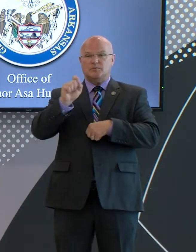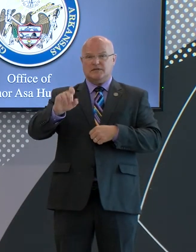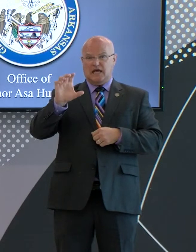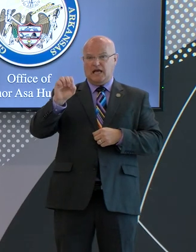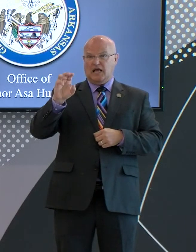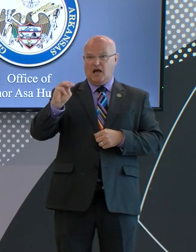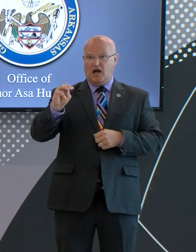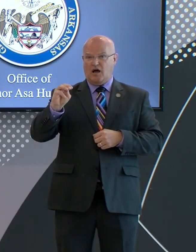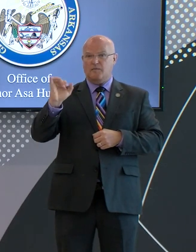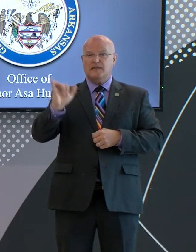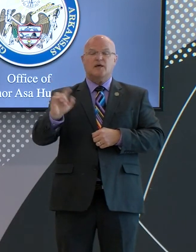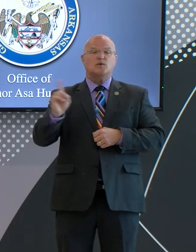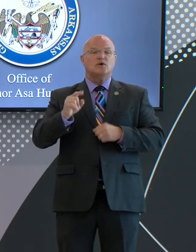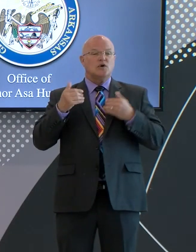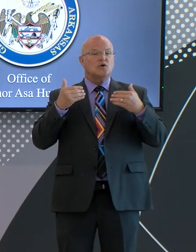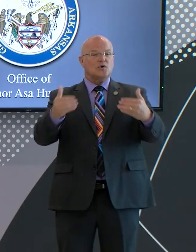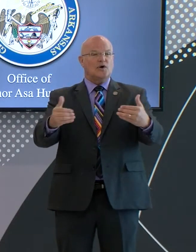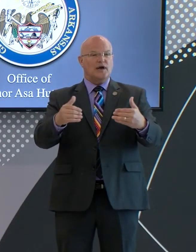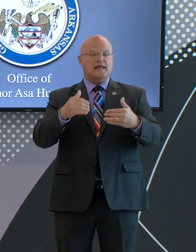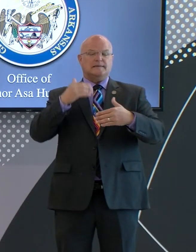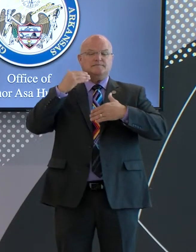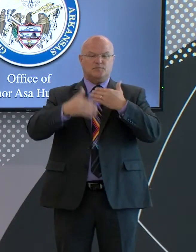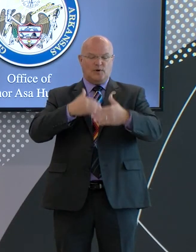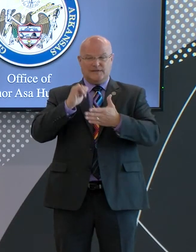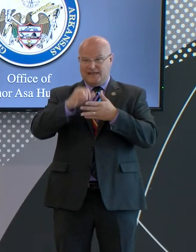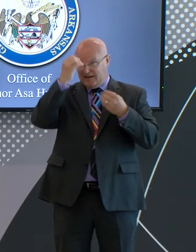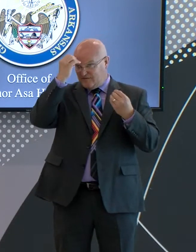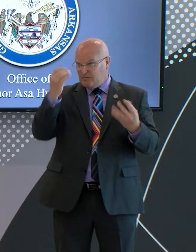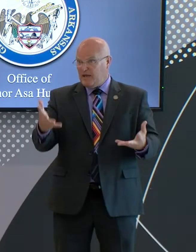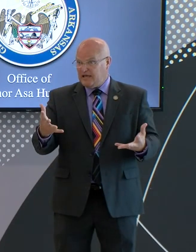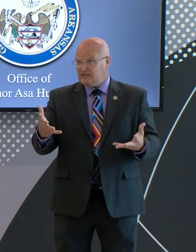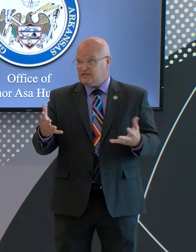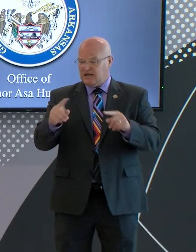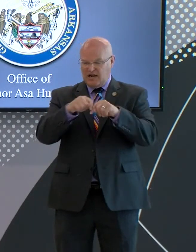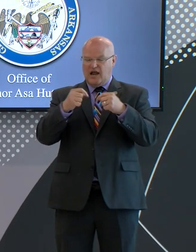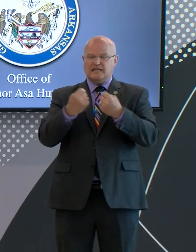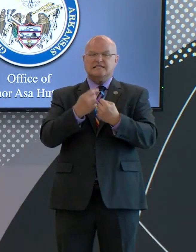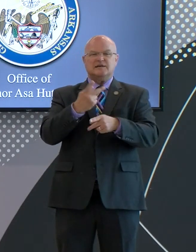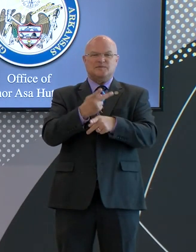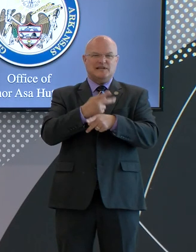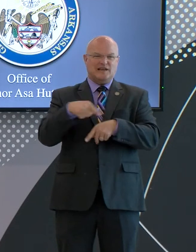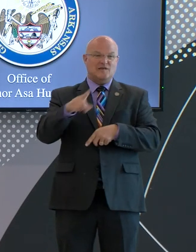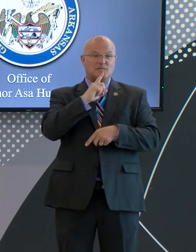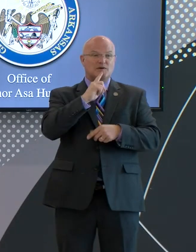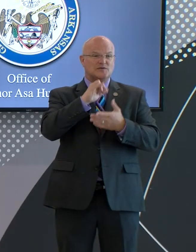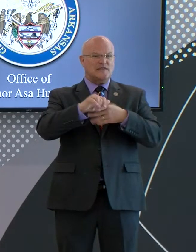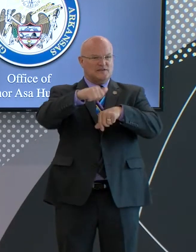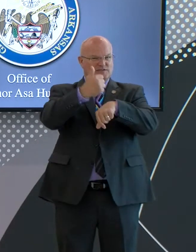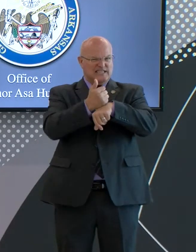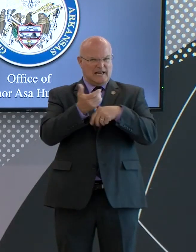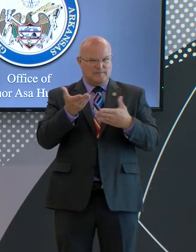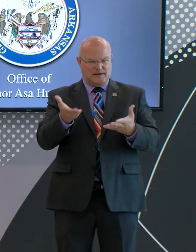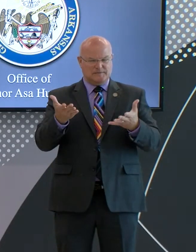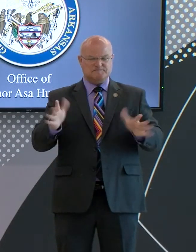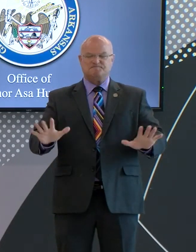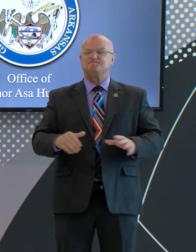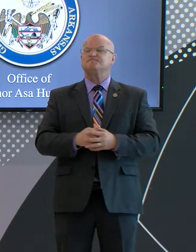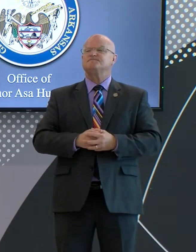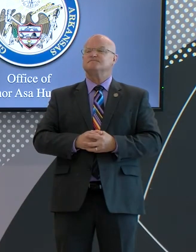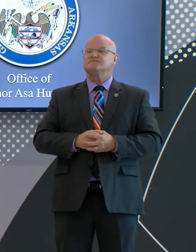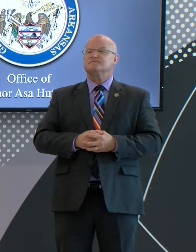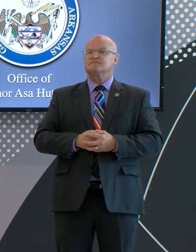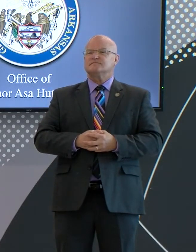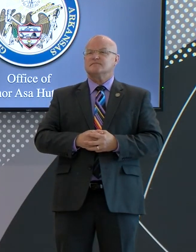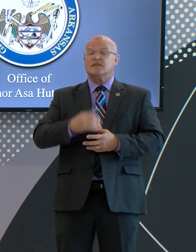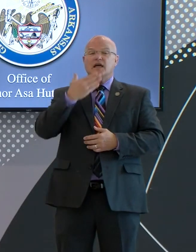arunemployment.com, and that's where you can go ahead and process that information, and our team will take care of you and make sure you're set up there. I do want to